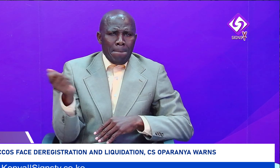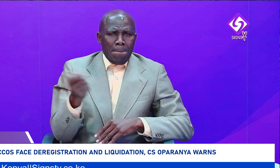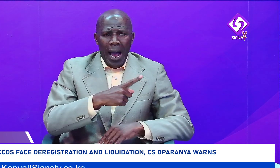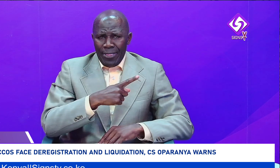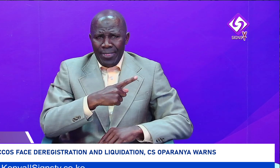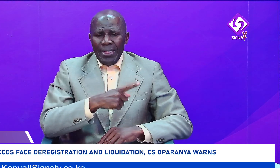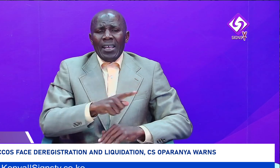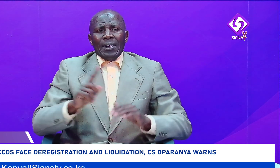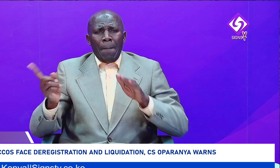the current month.